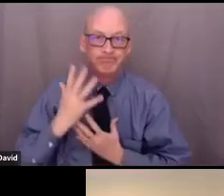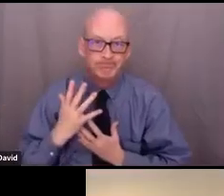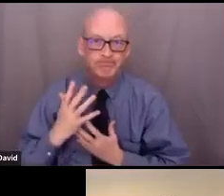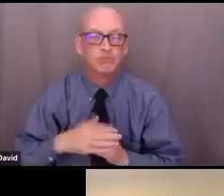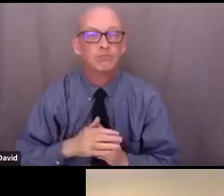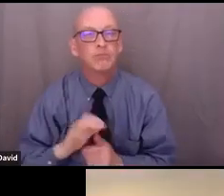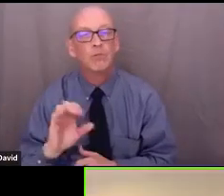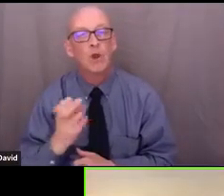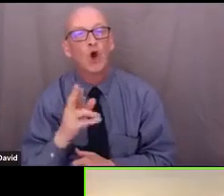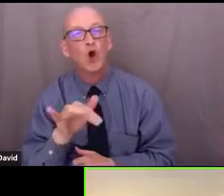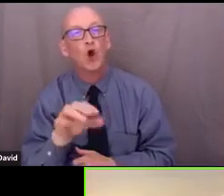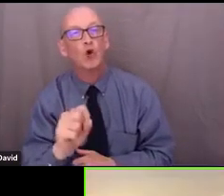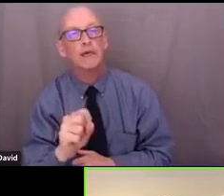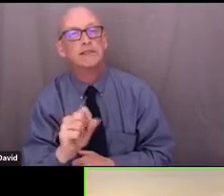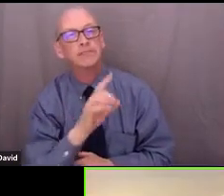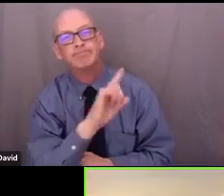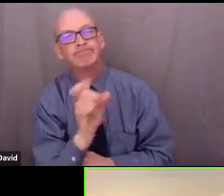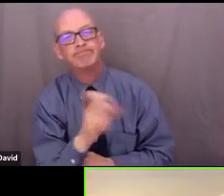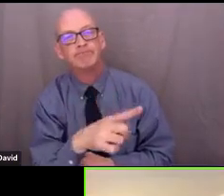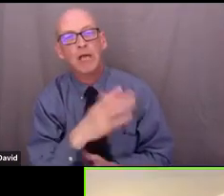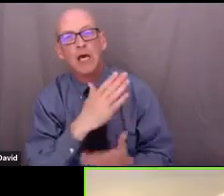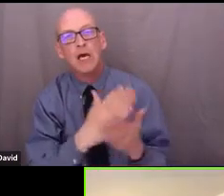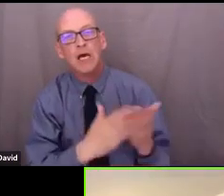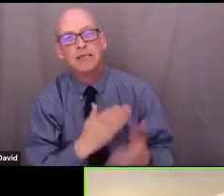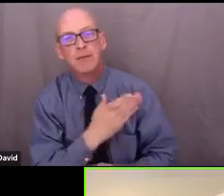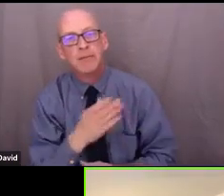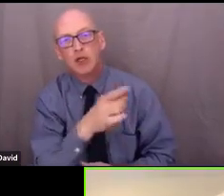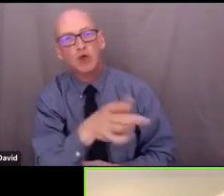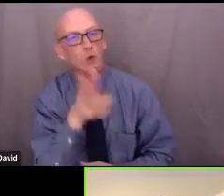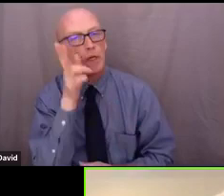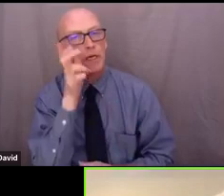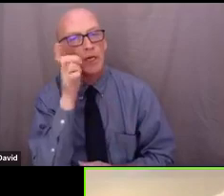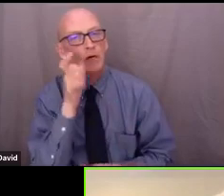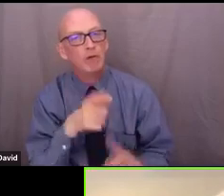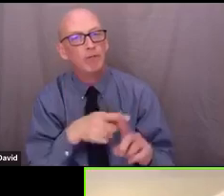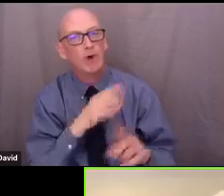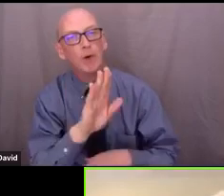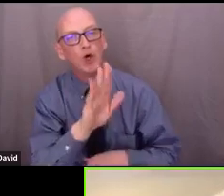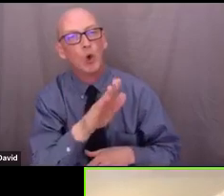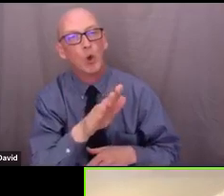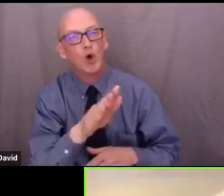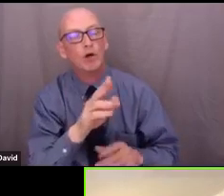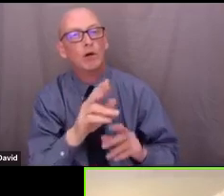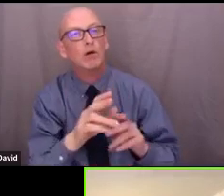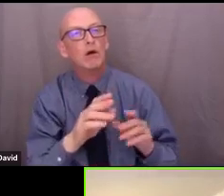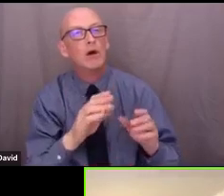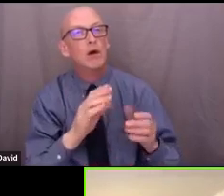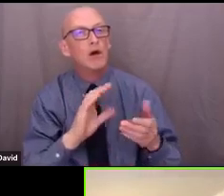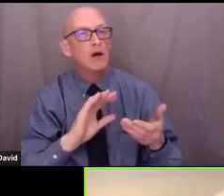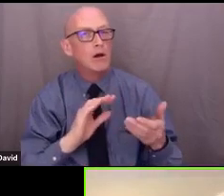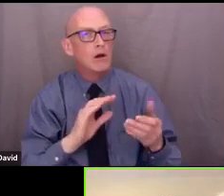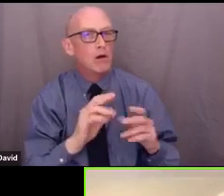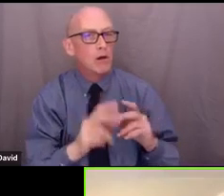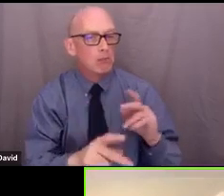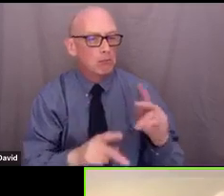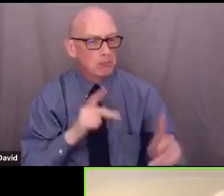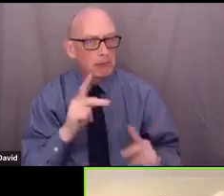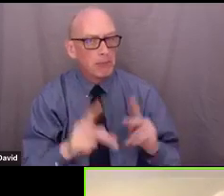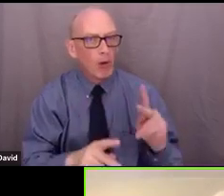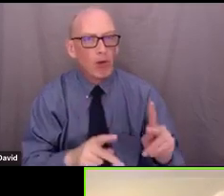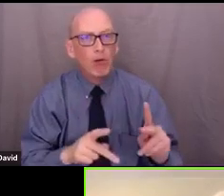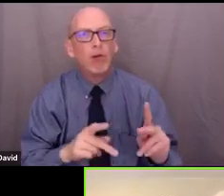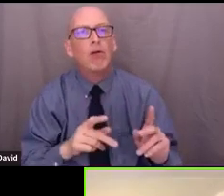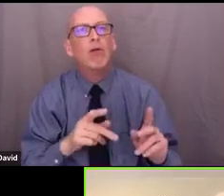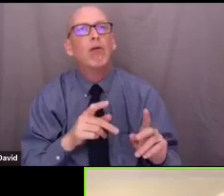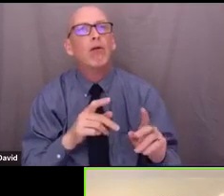What are some of the things, Sheena, that you are hearing from your constituency, from this population